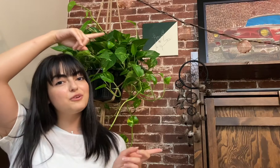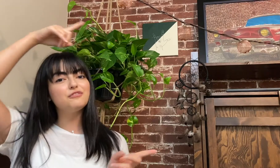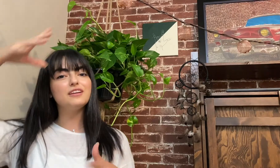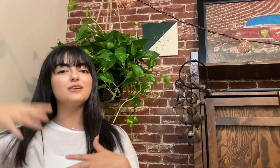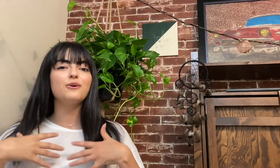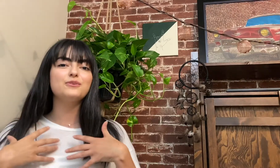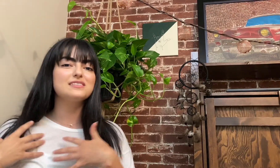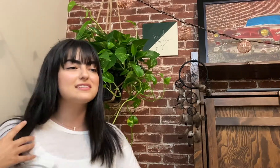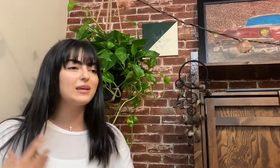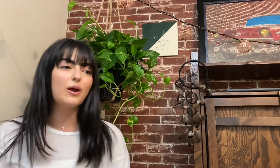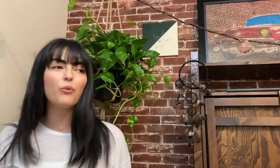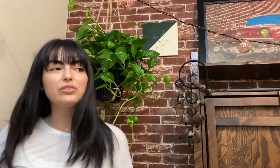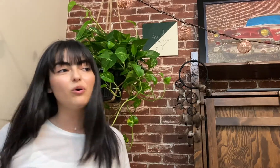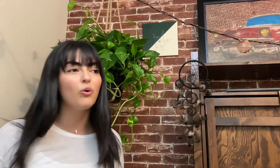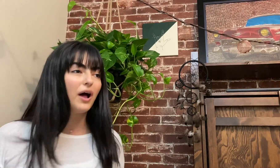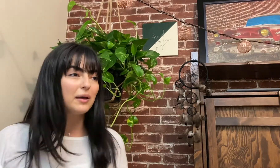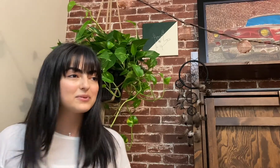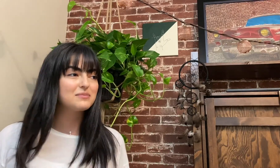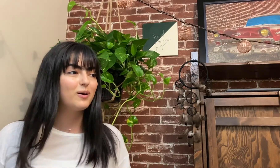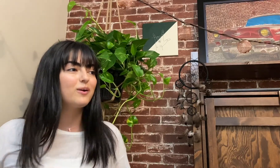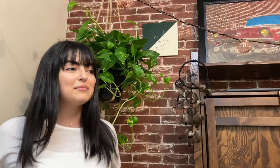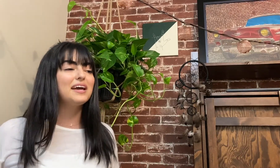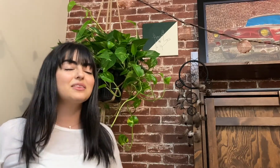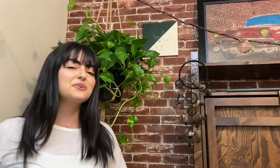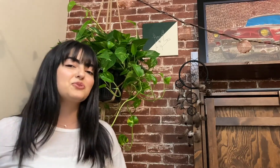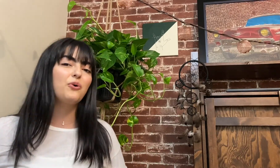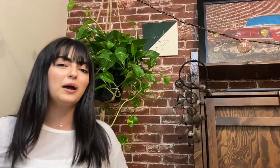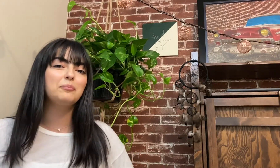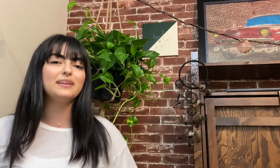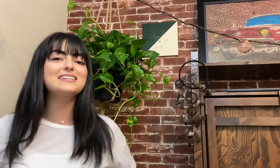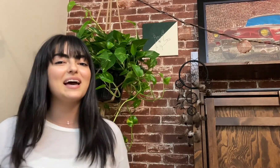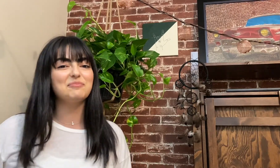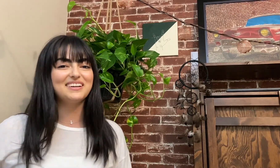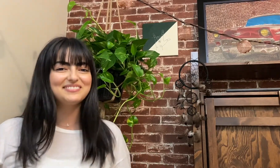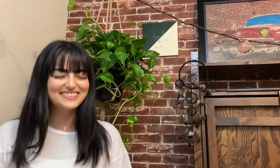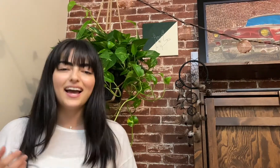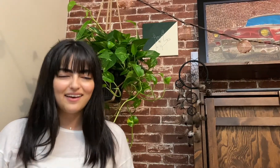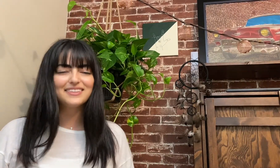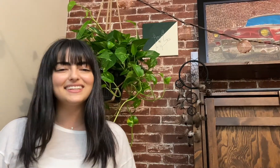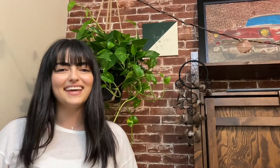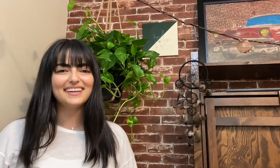video to see what the whole hype is about. I'm lying, there's no hype, but let's hype it up. Have a good day.